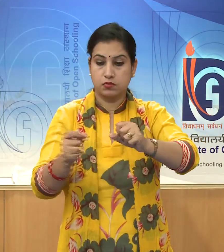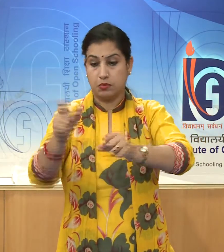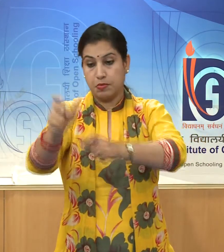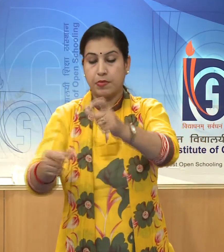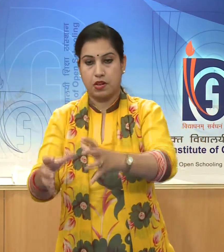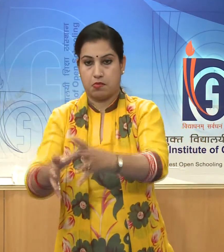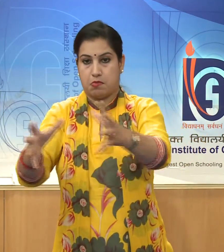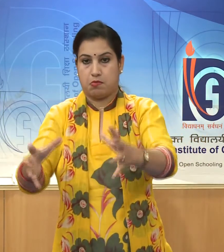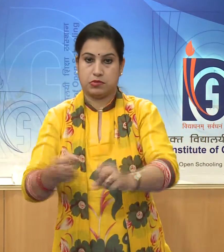masses.